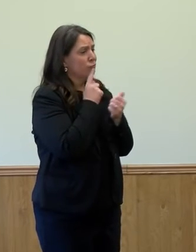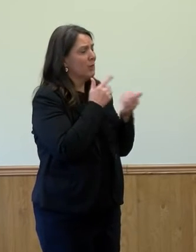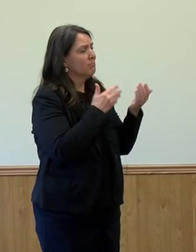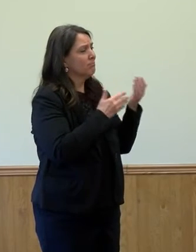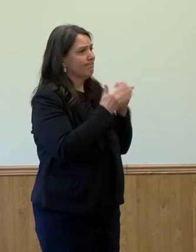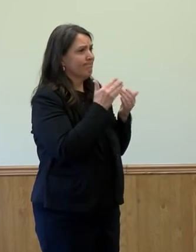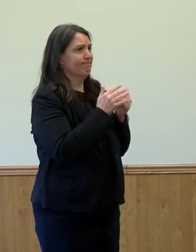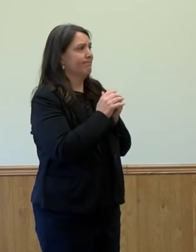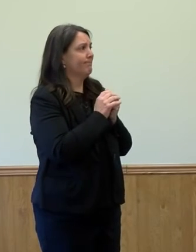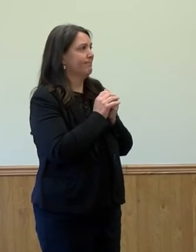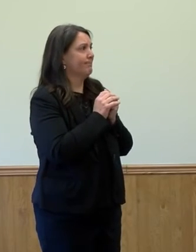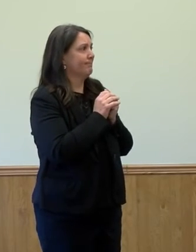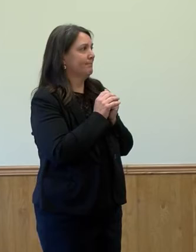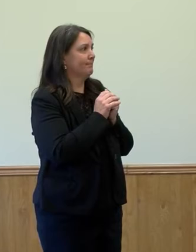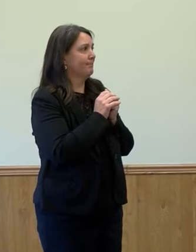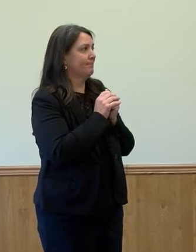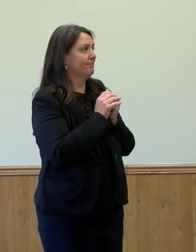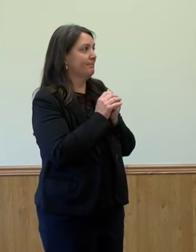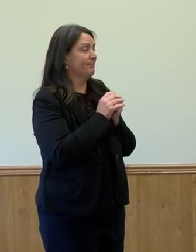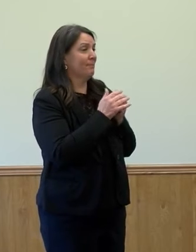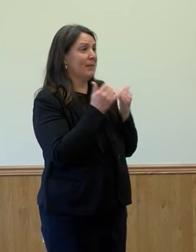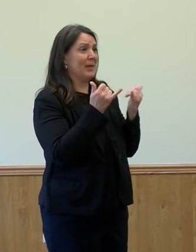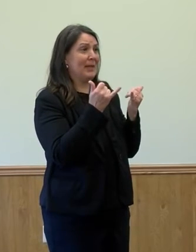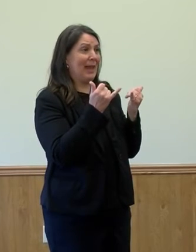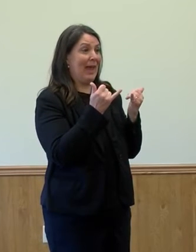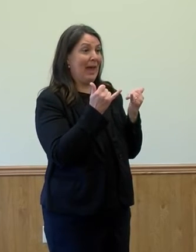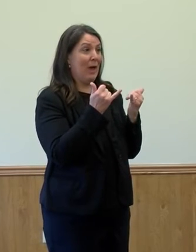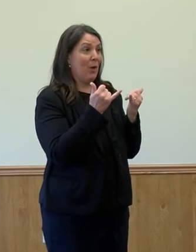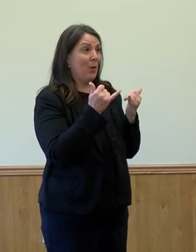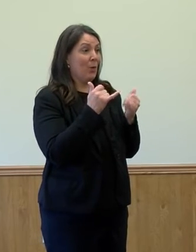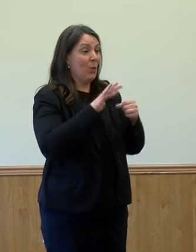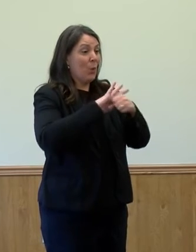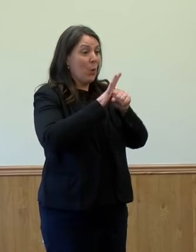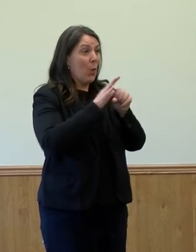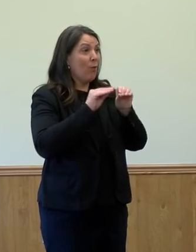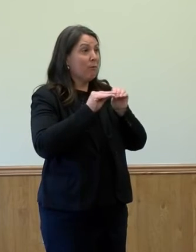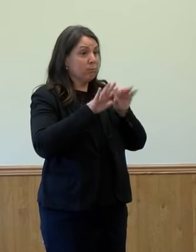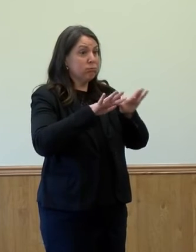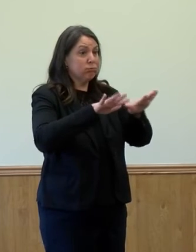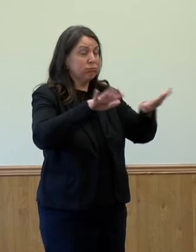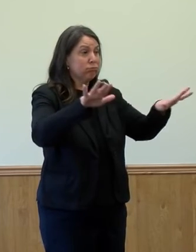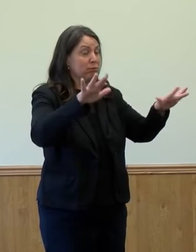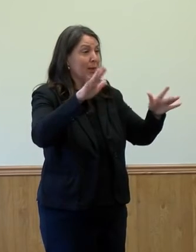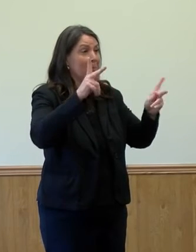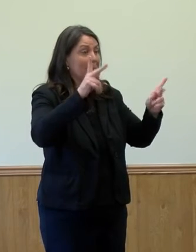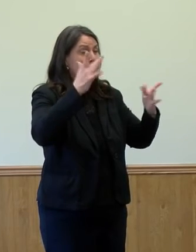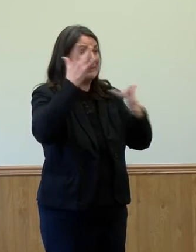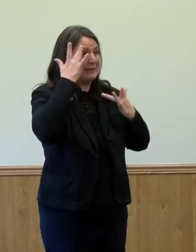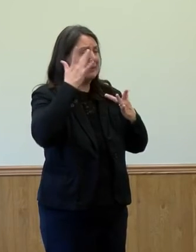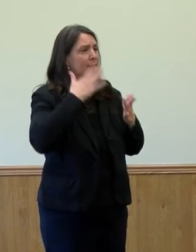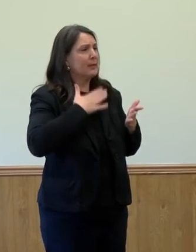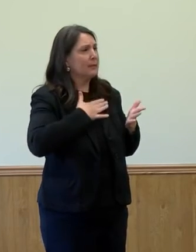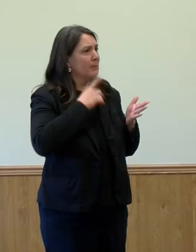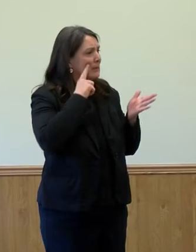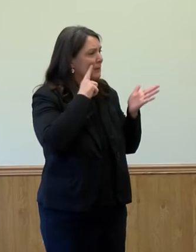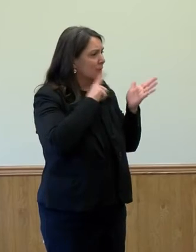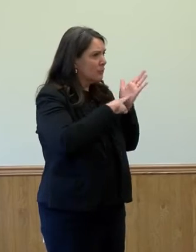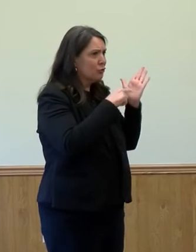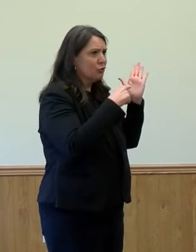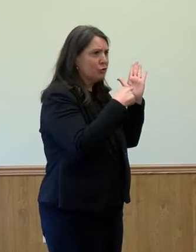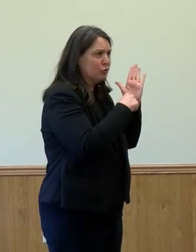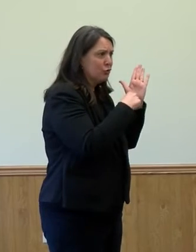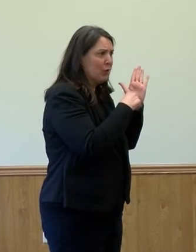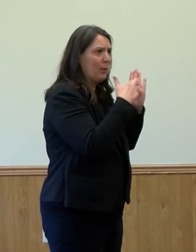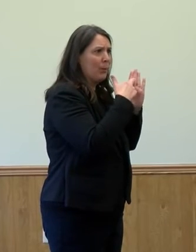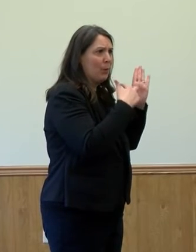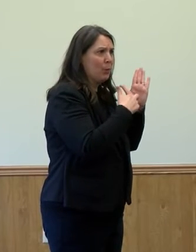Especially with as we continue to experience high transmission rates, to stay safe, please check continually with local guidelines before attending holiday